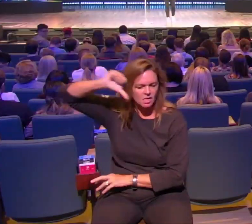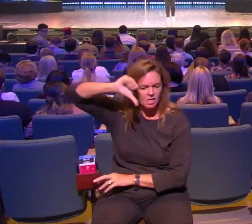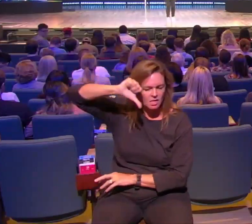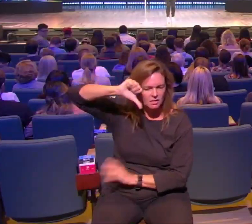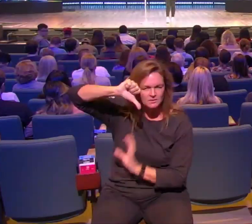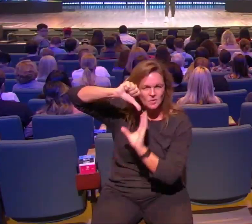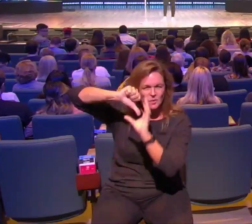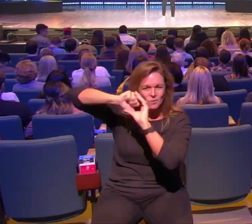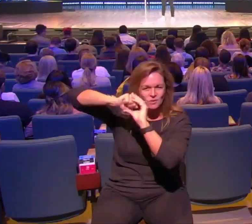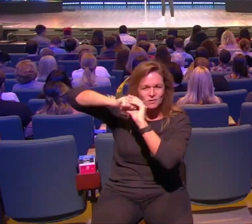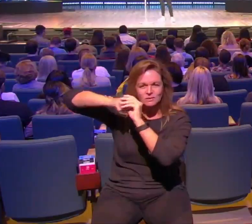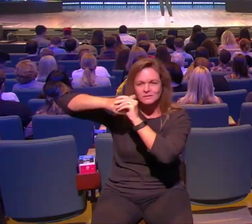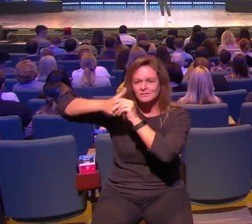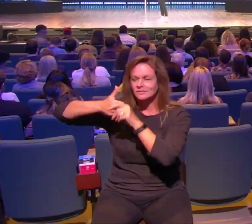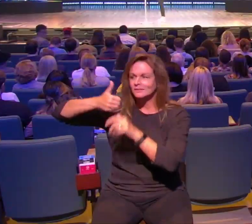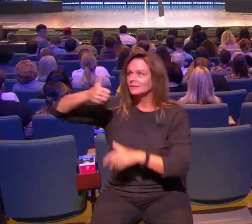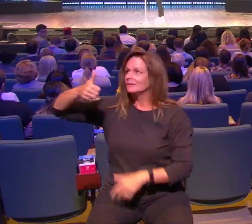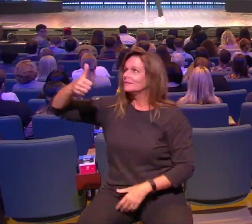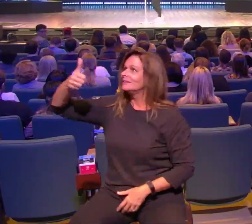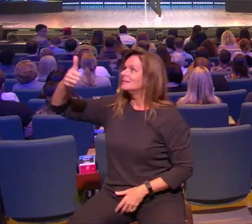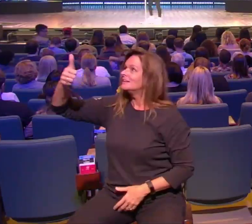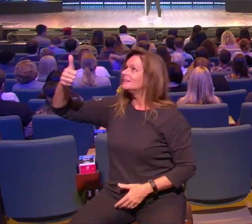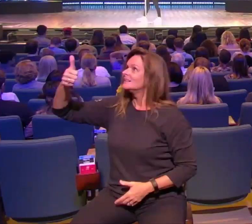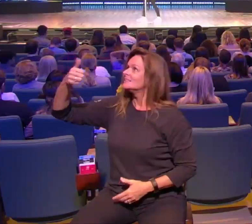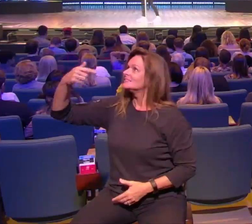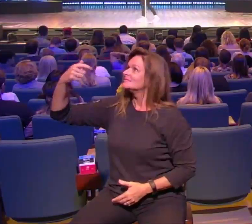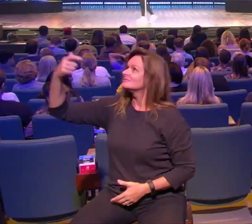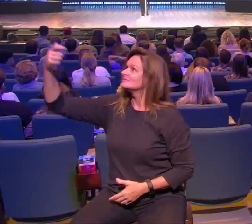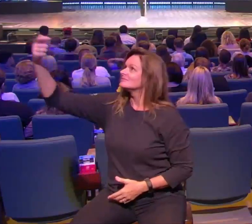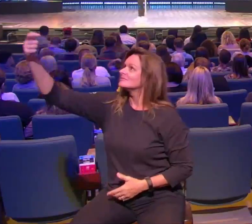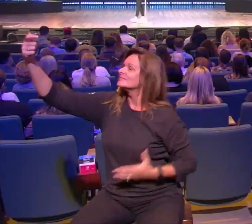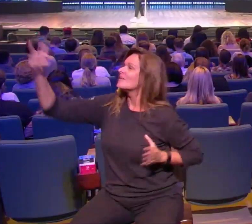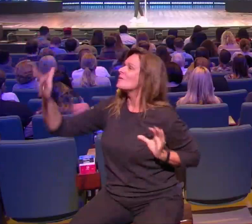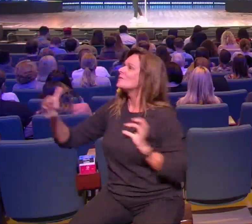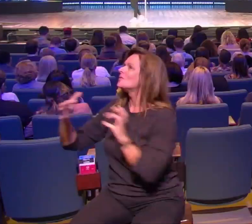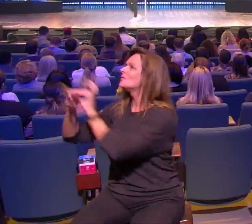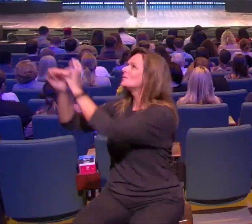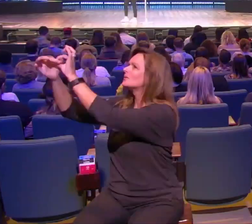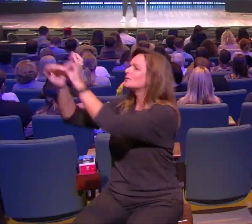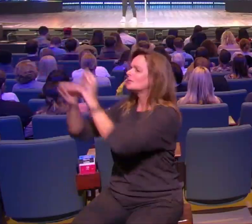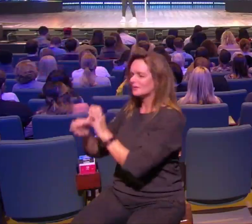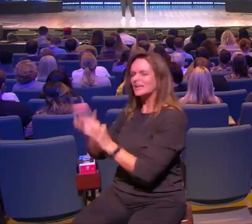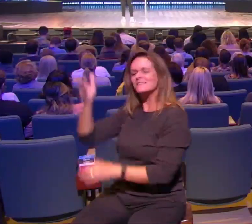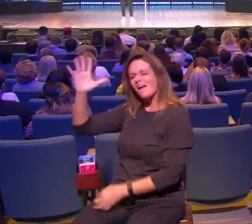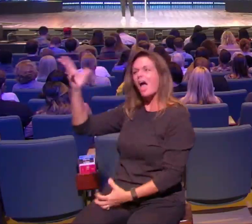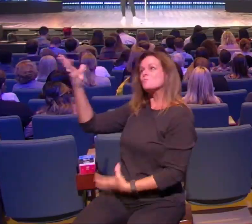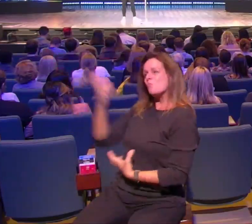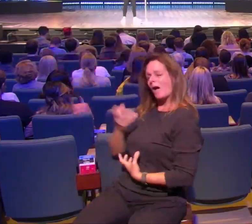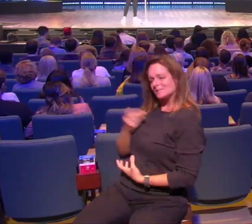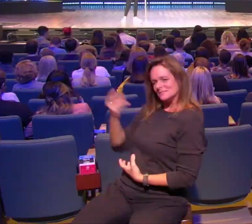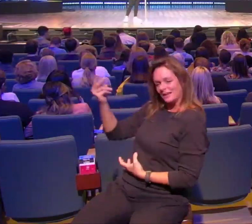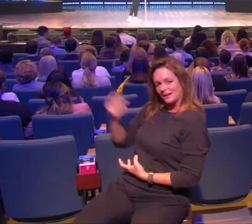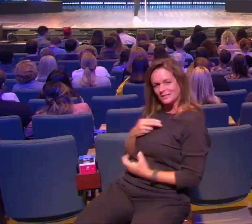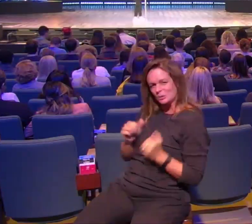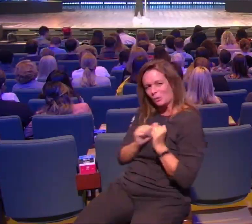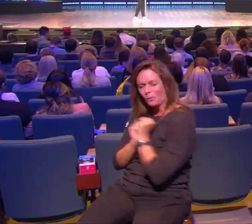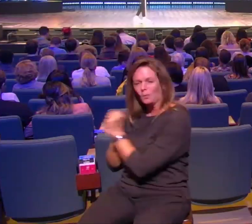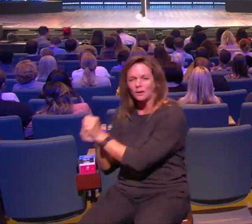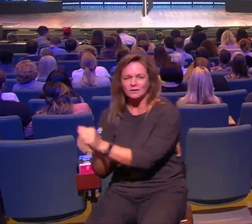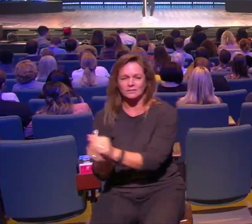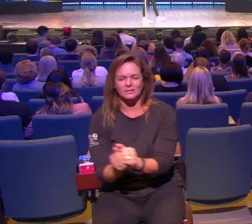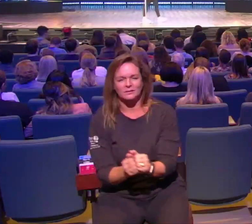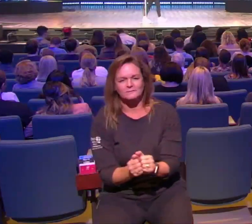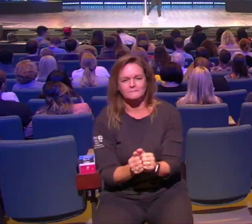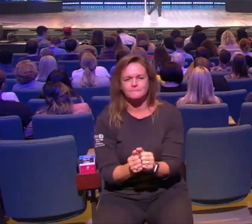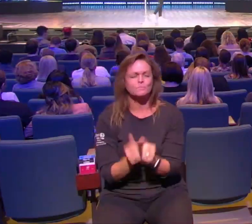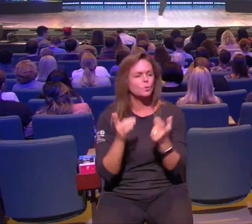child of a good, good father. And what I want you to know that he has an inheritance for you that is freedom from the pain of your past. He